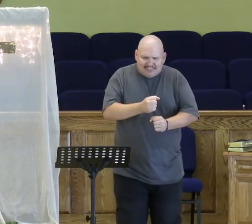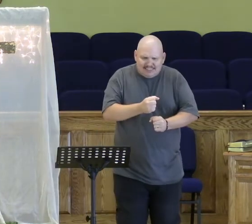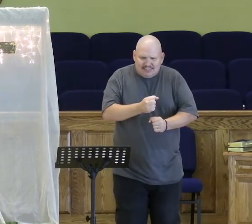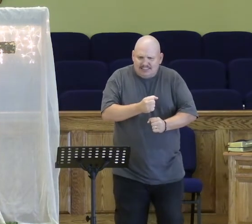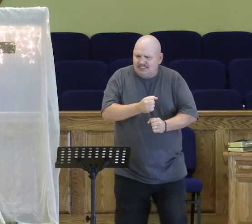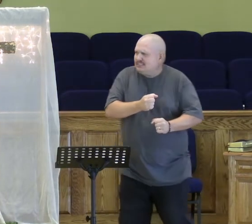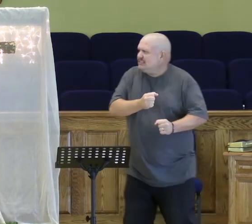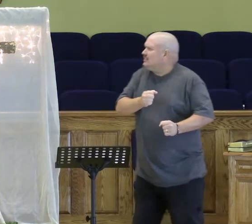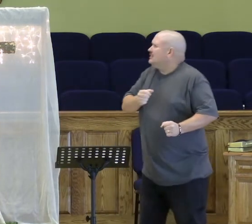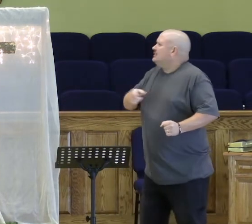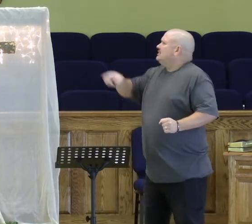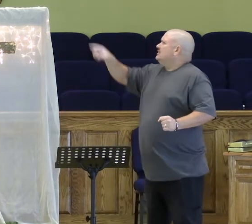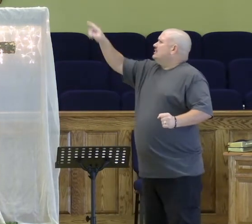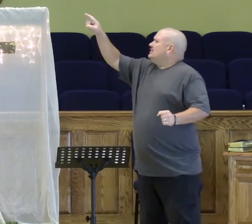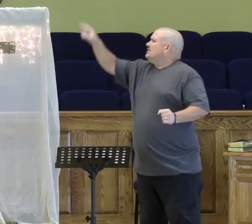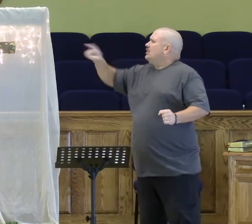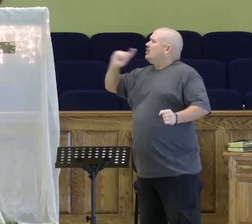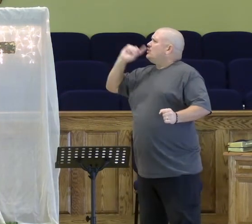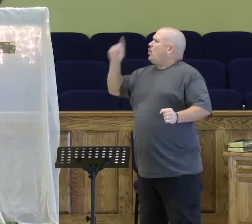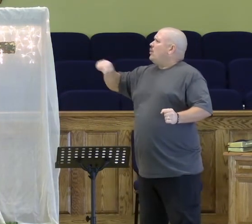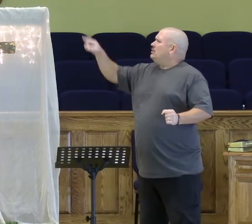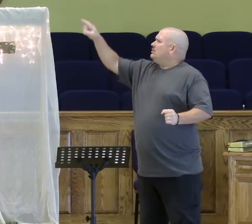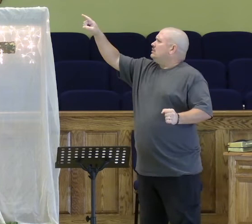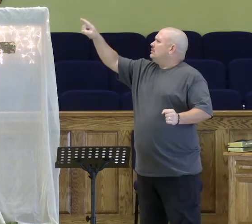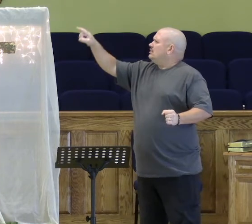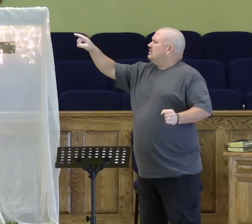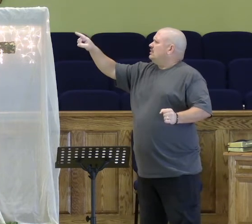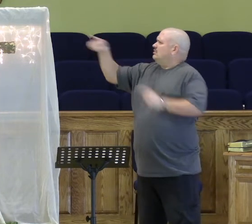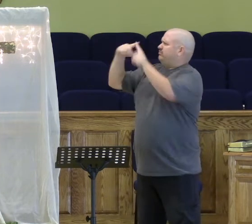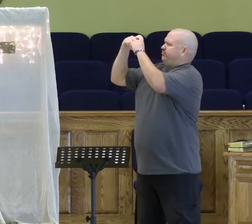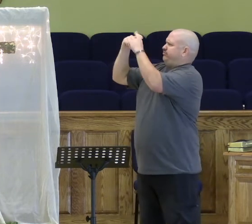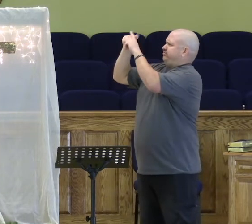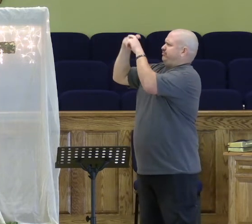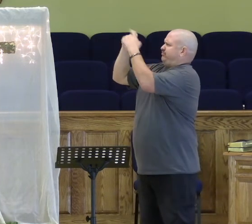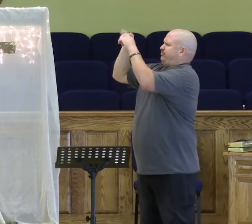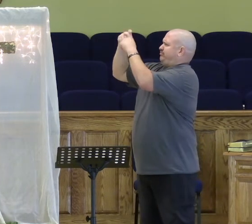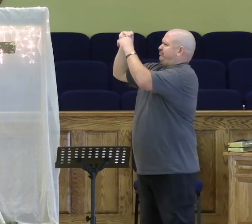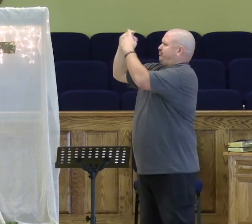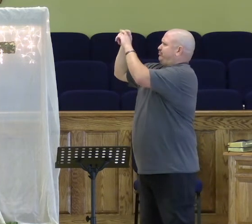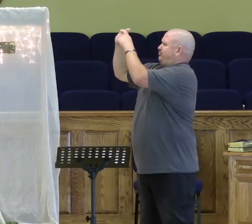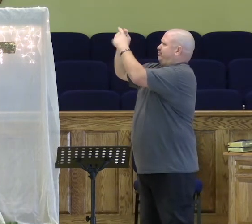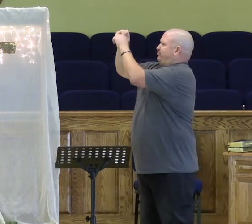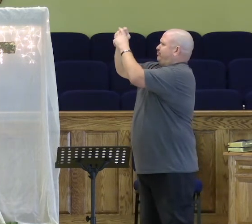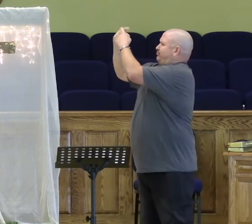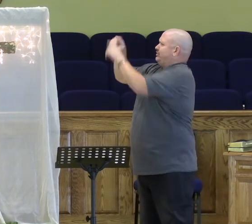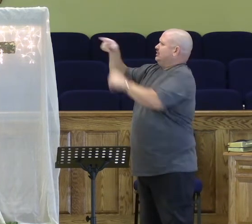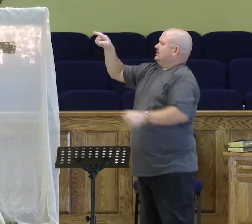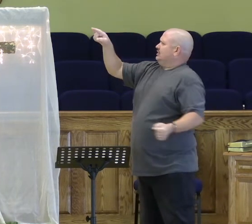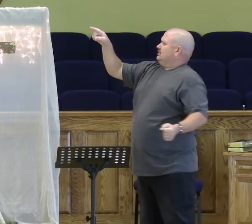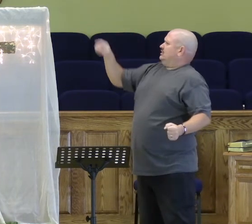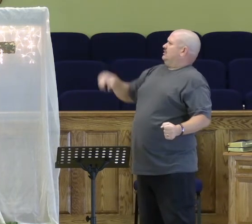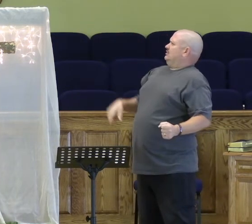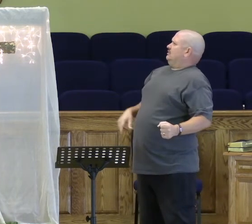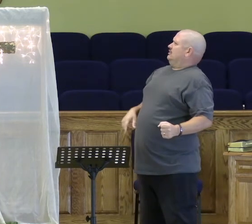She's looking at, confused, sees the order, sees that it's all garbled because the dog barked it